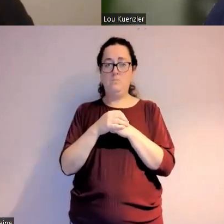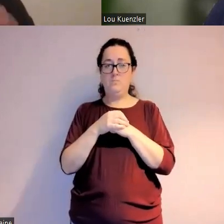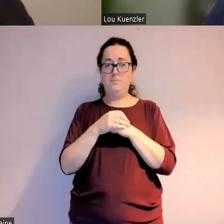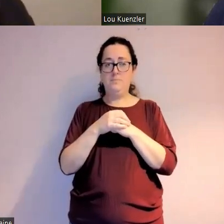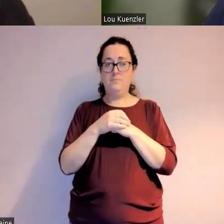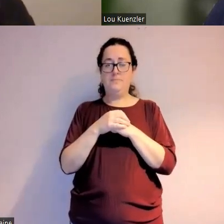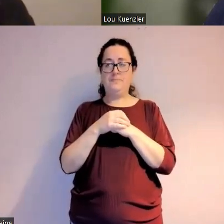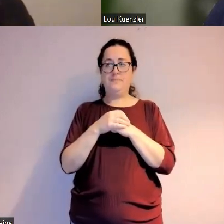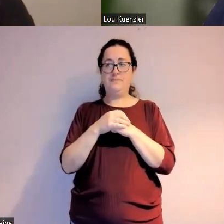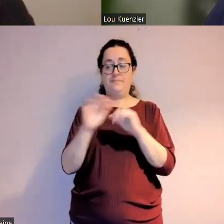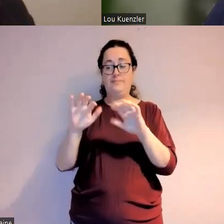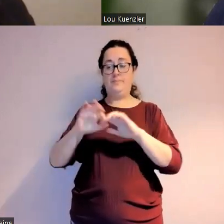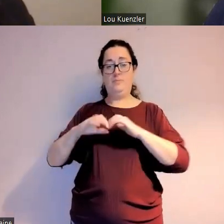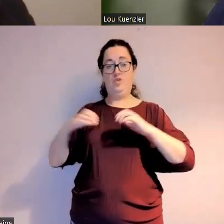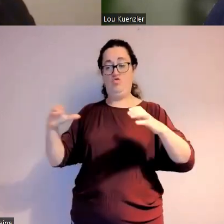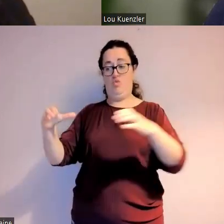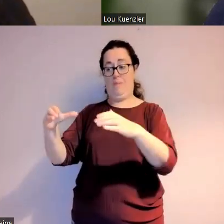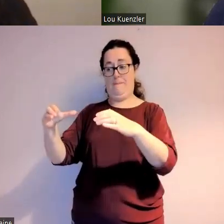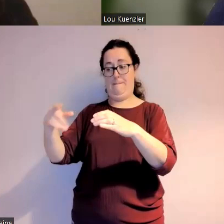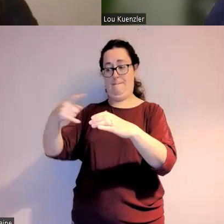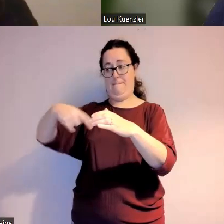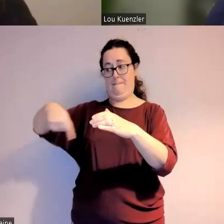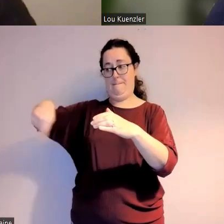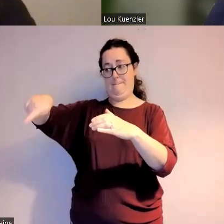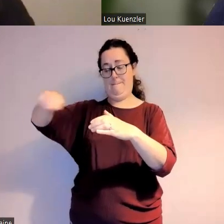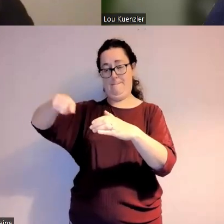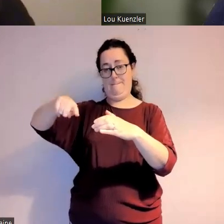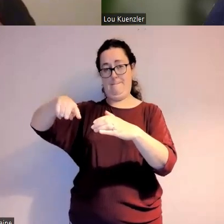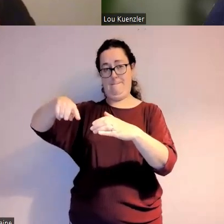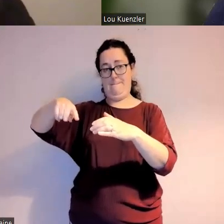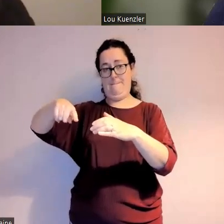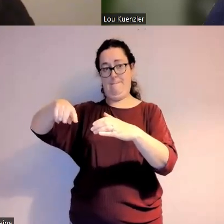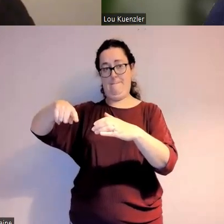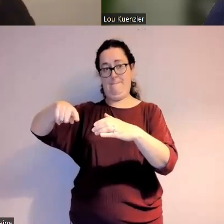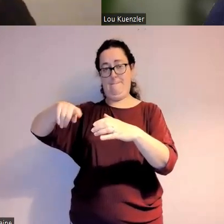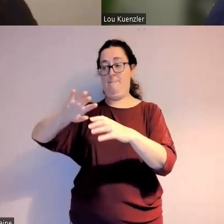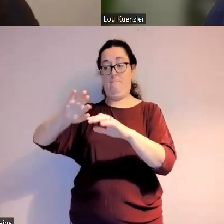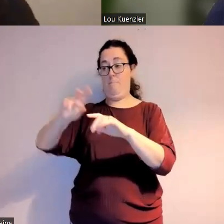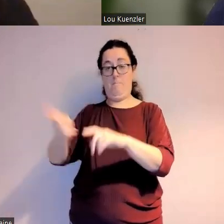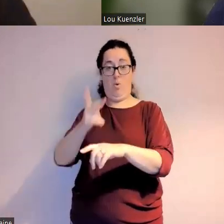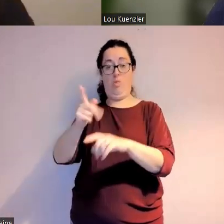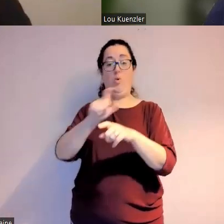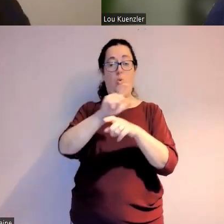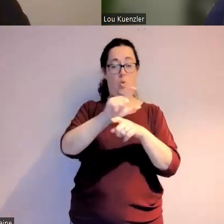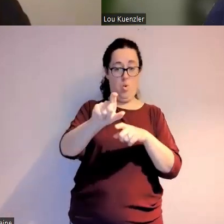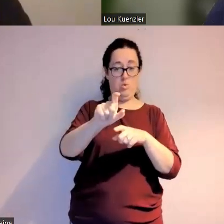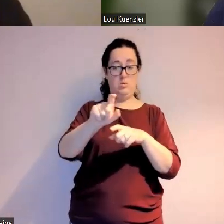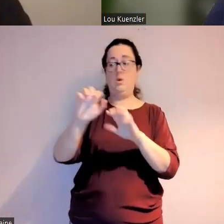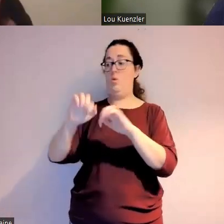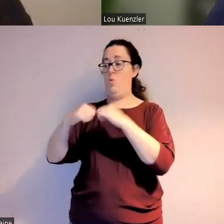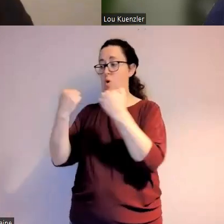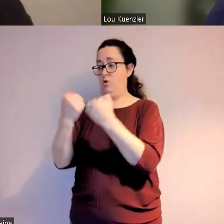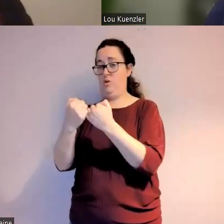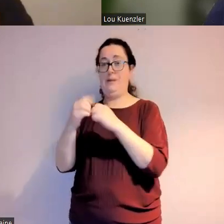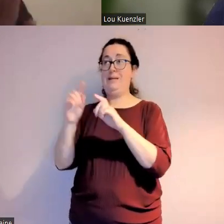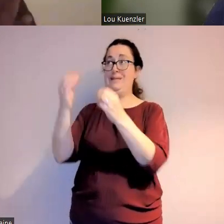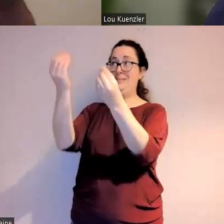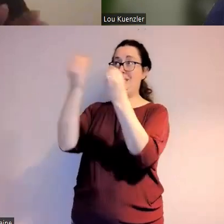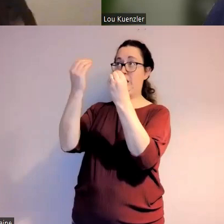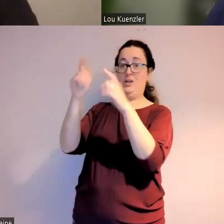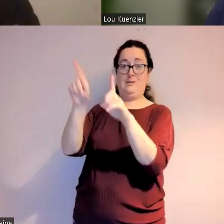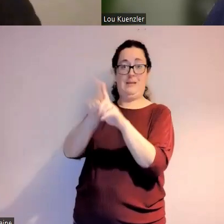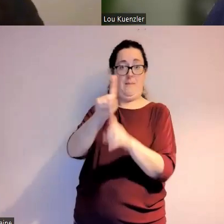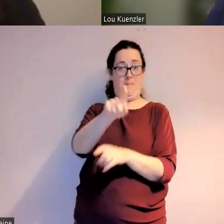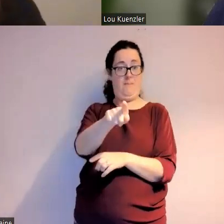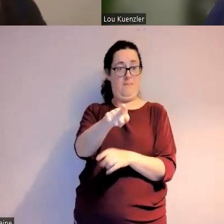like having a group of people in the workshop and in the beginners course and a teacher like Lou. There is literally nothing like it, because I